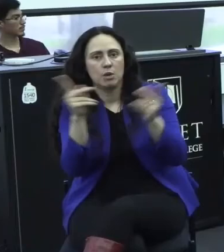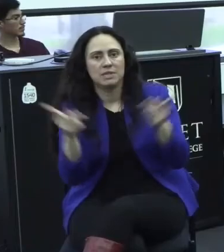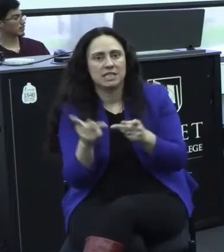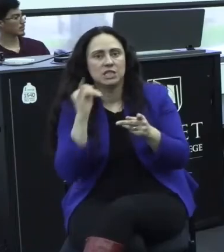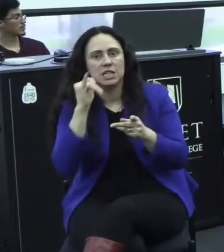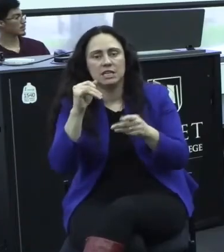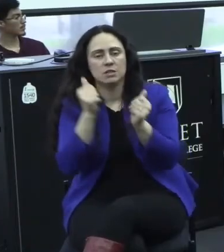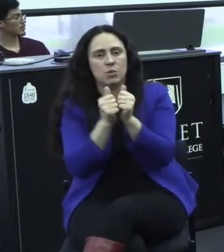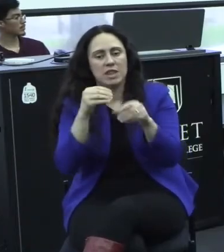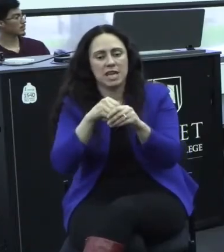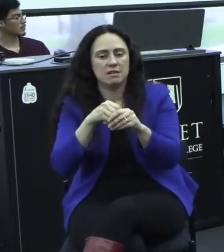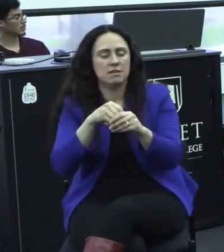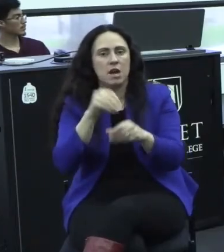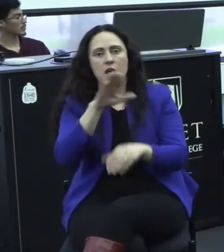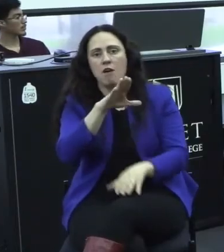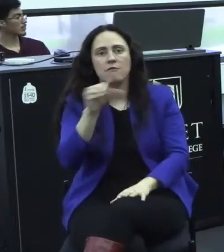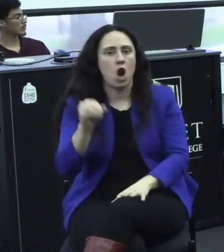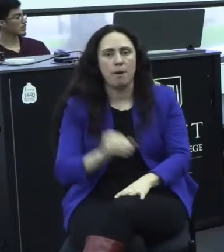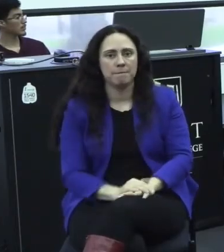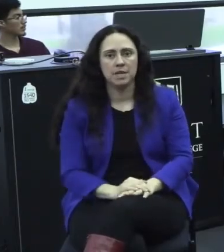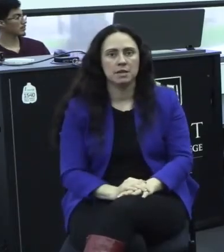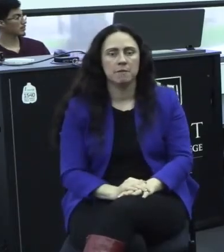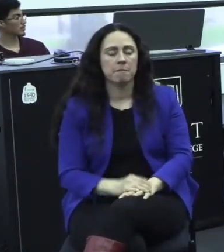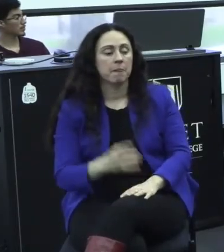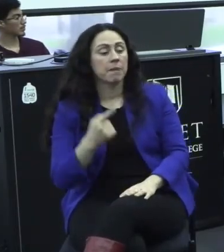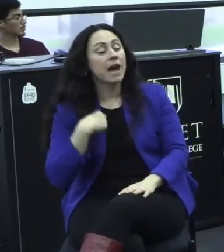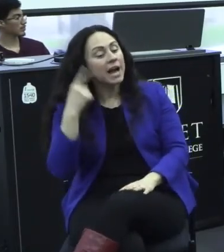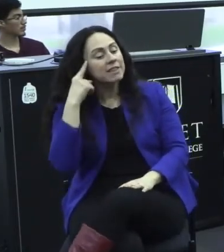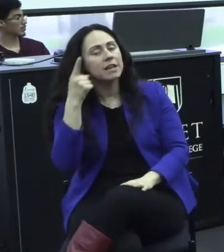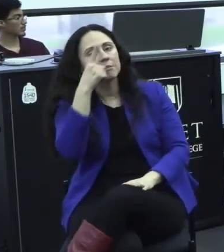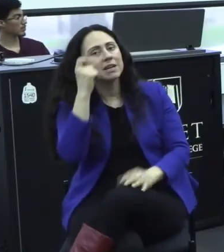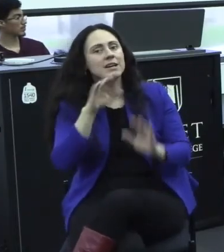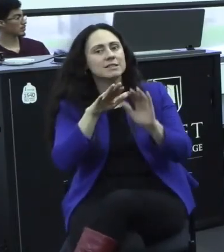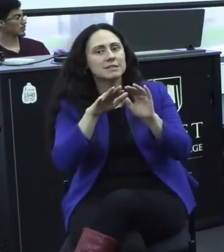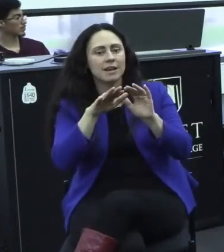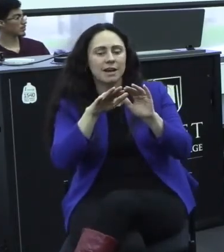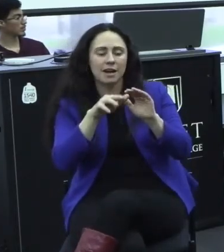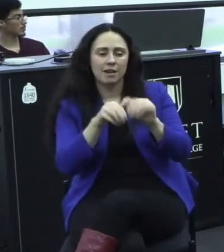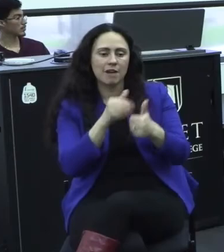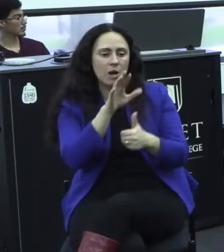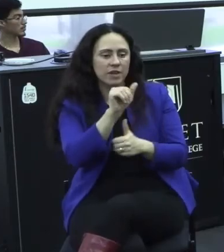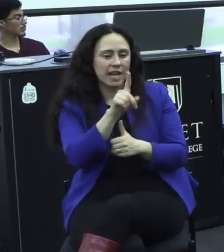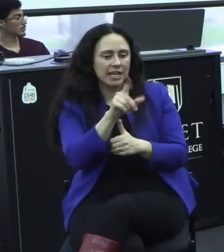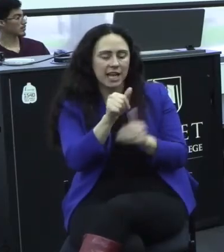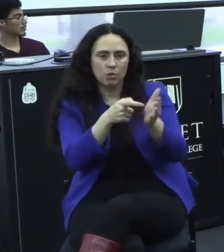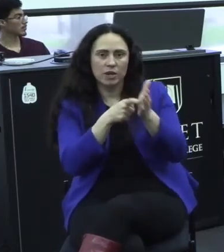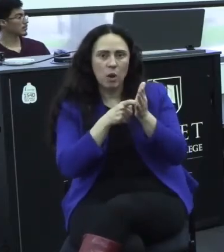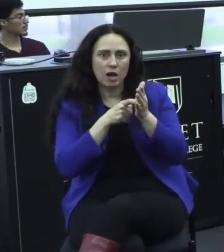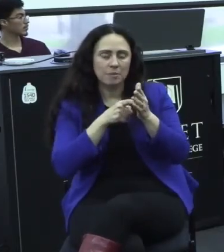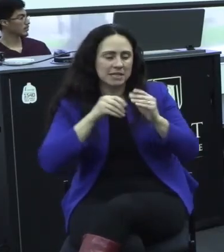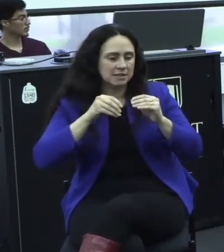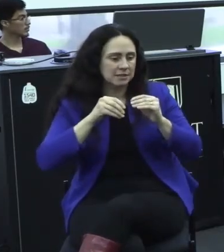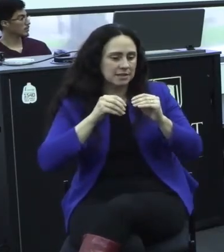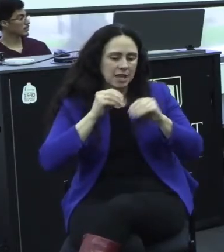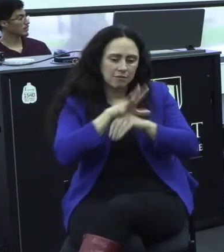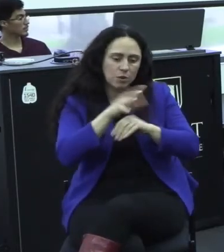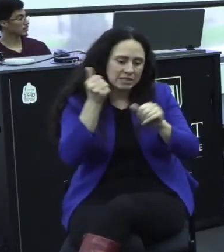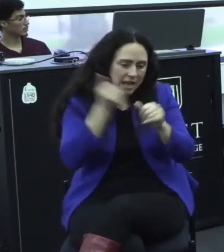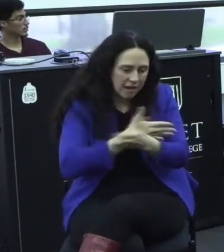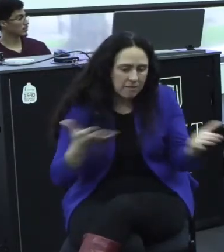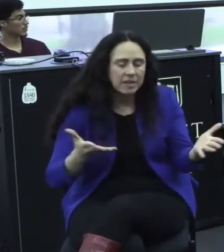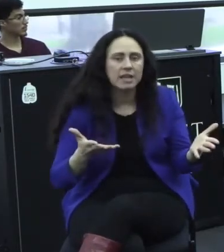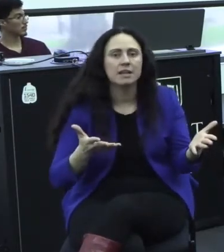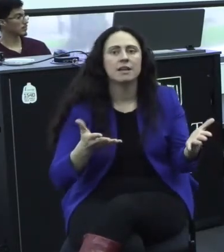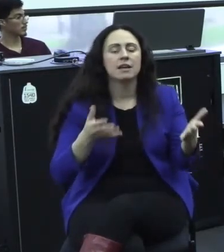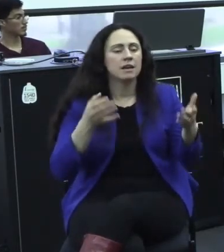firm? I think because of how pervasive the ADA requirements are, everybody needs to be familiar